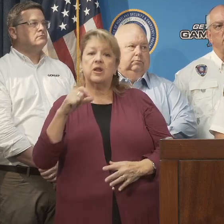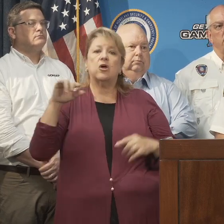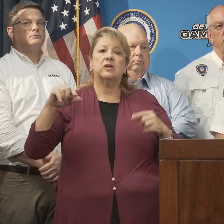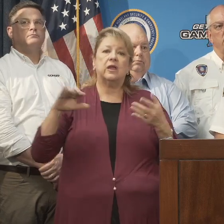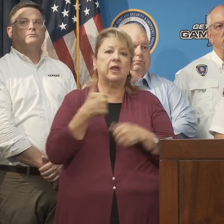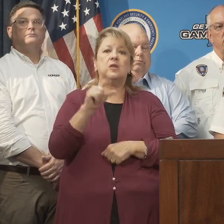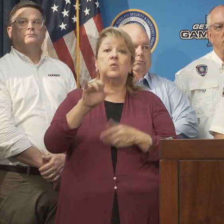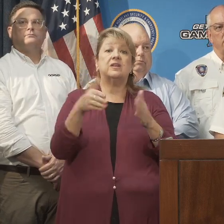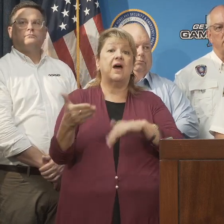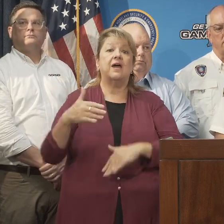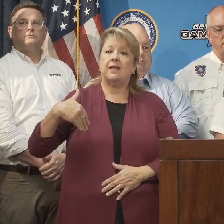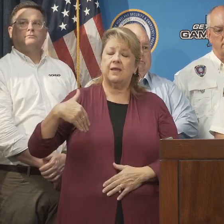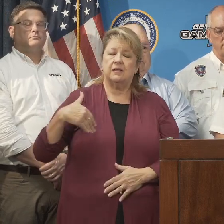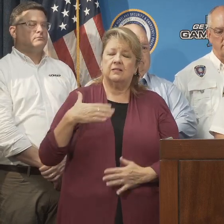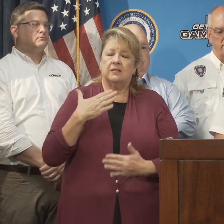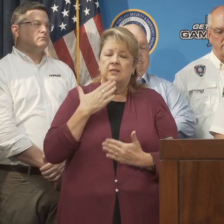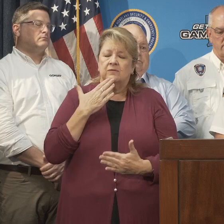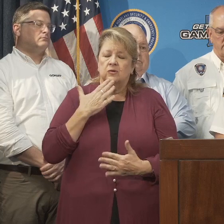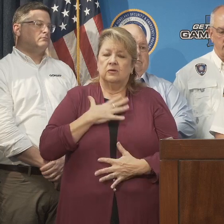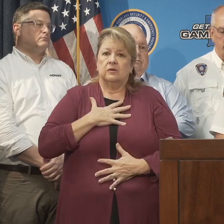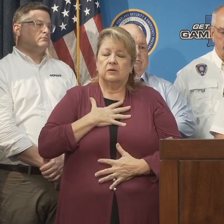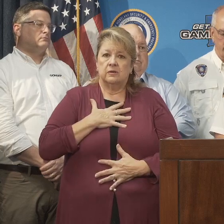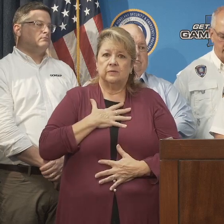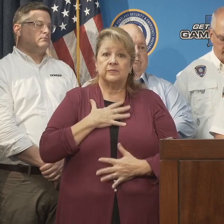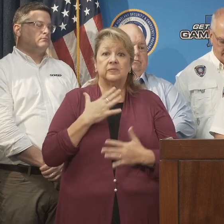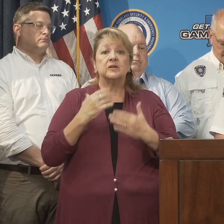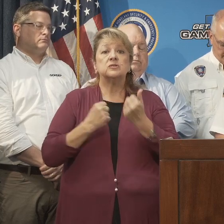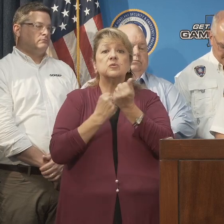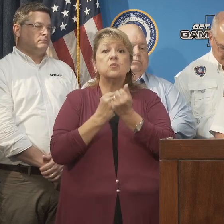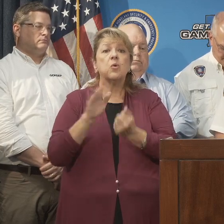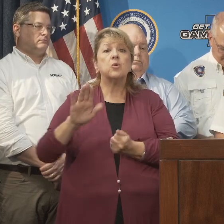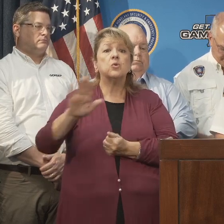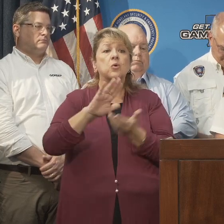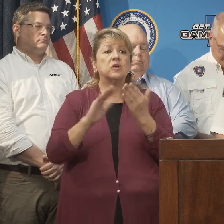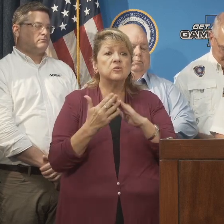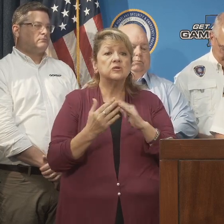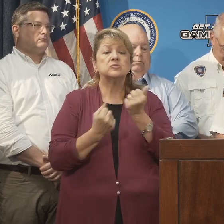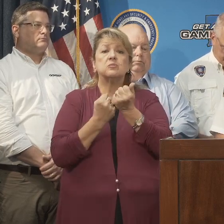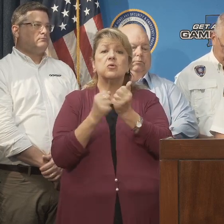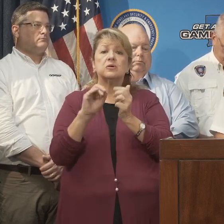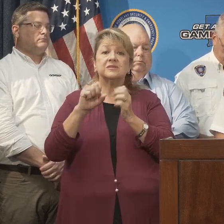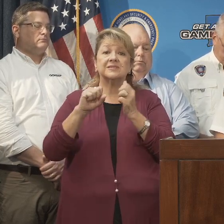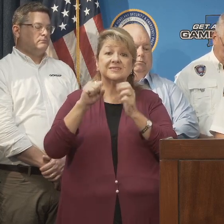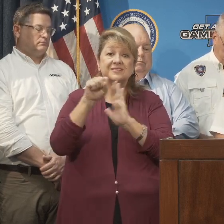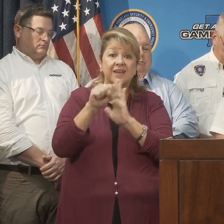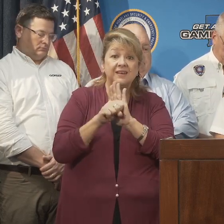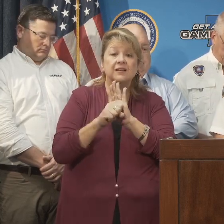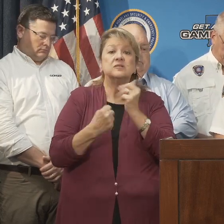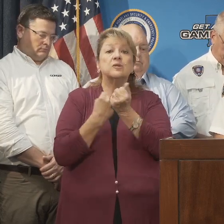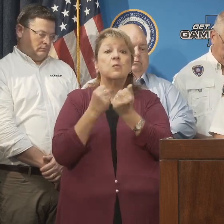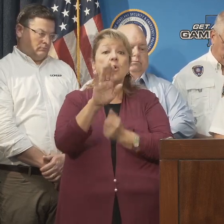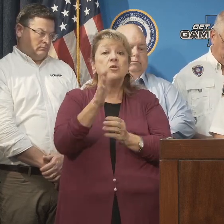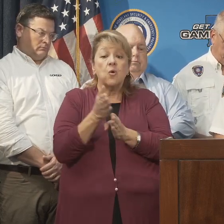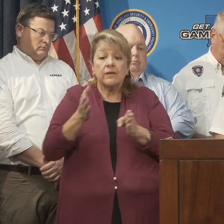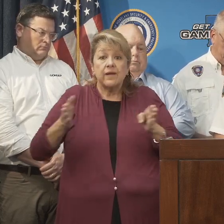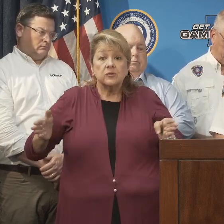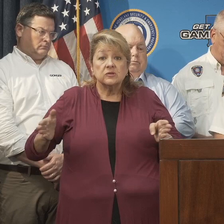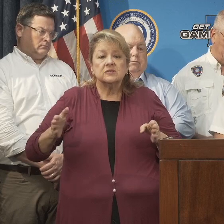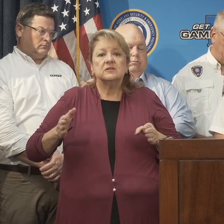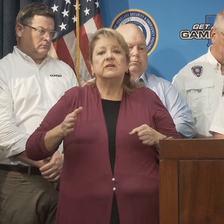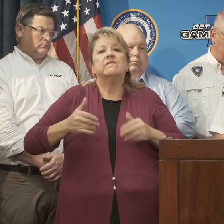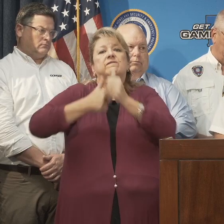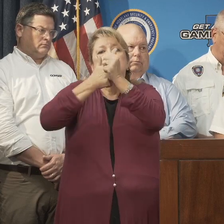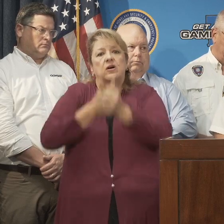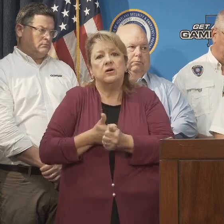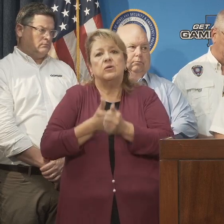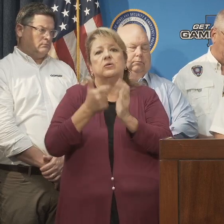So again, please support your communities, support your state, support your neighbors in abiding by the burn ban,